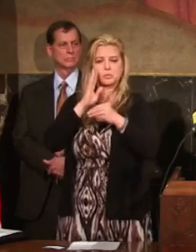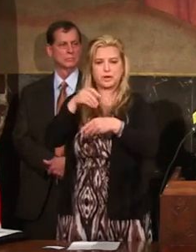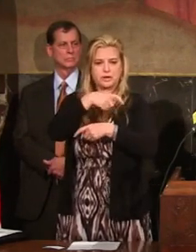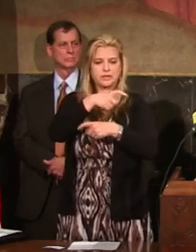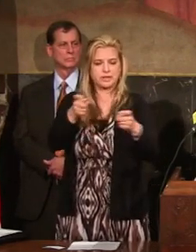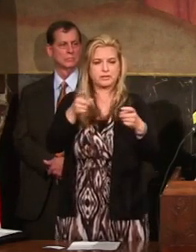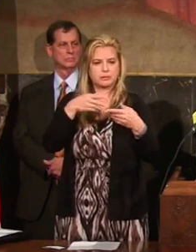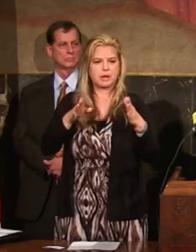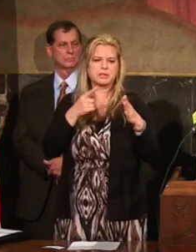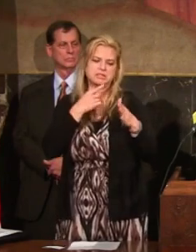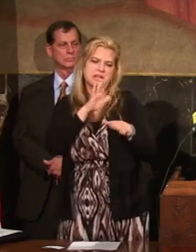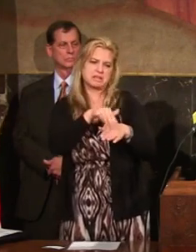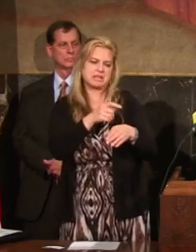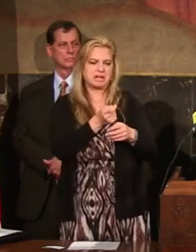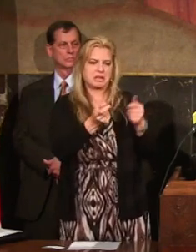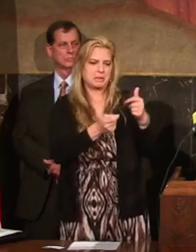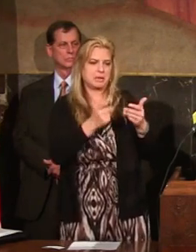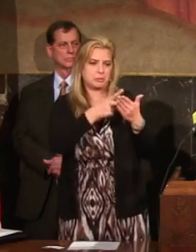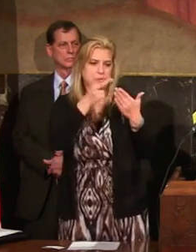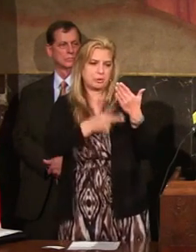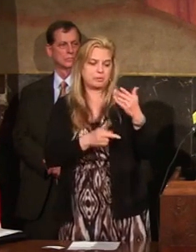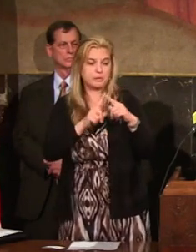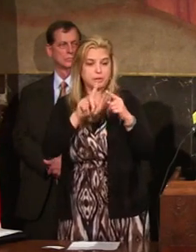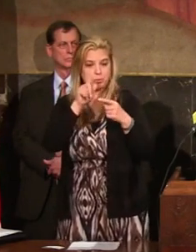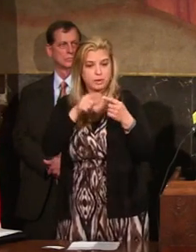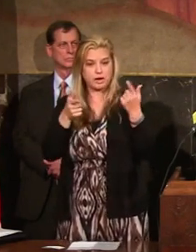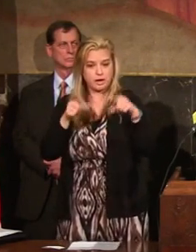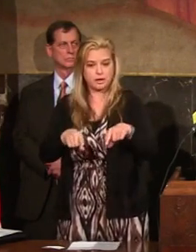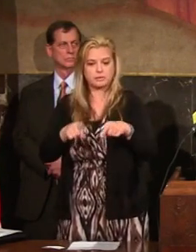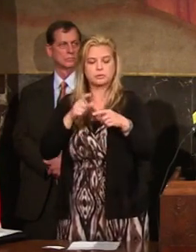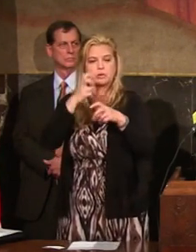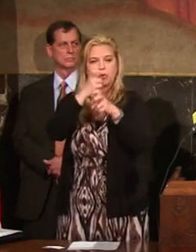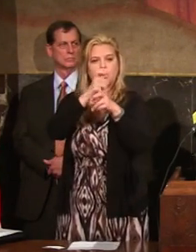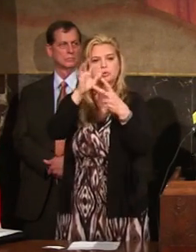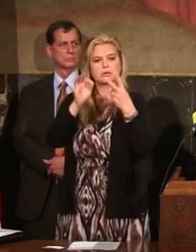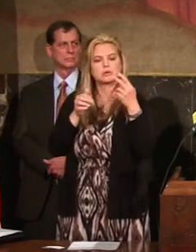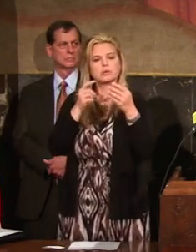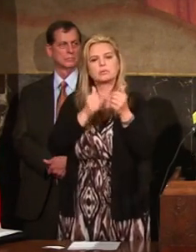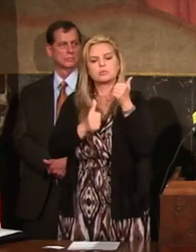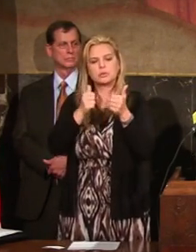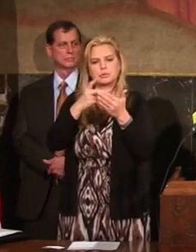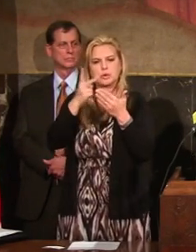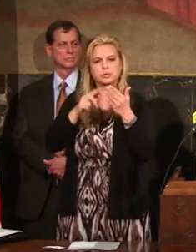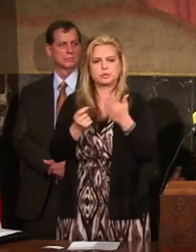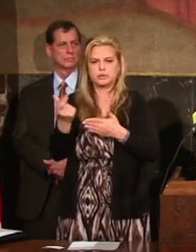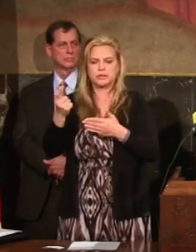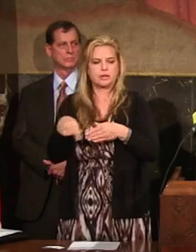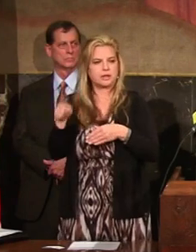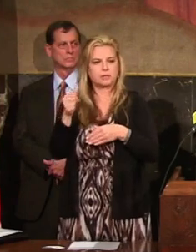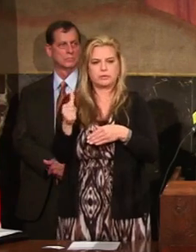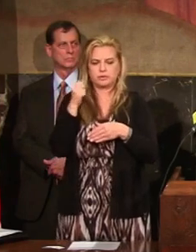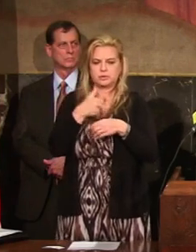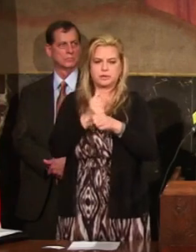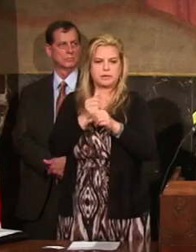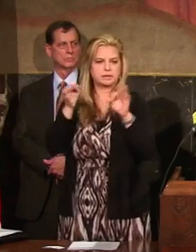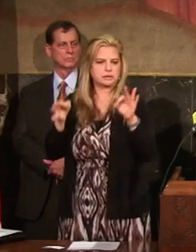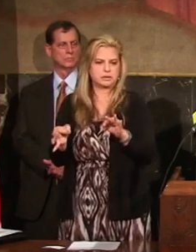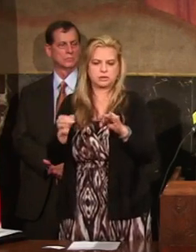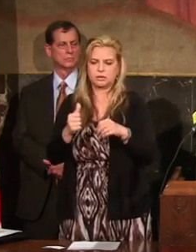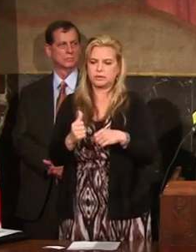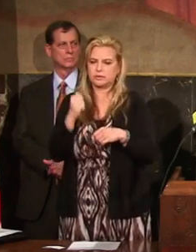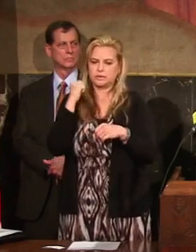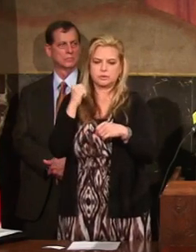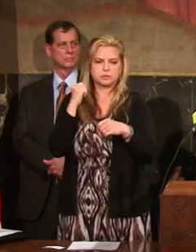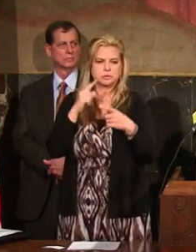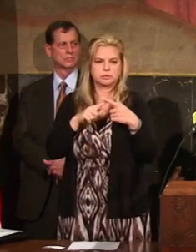oh, the department can just go eliminate programs, but when it comes to the hard choice of what program to eliminate, they refuse to make a decision and they